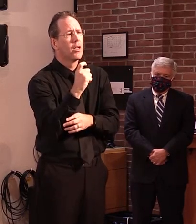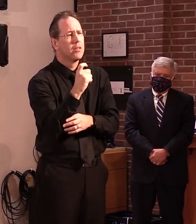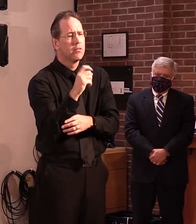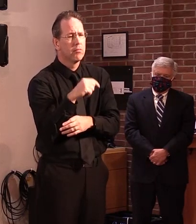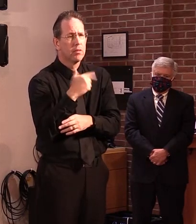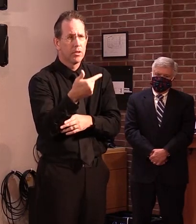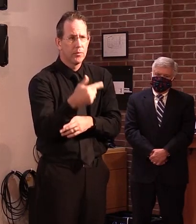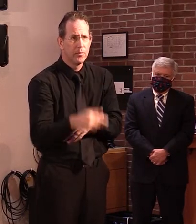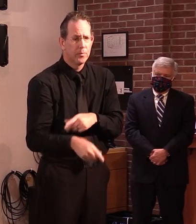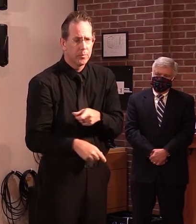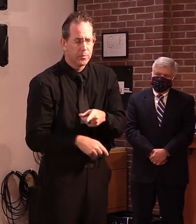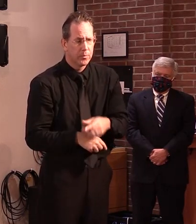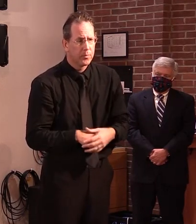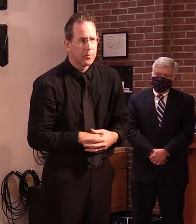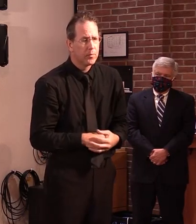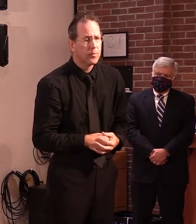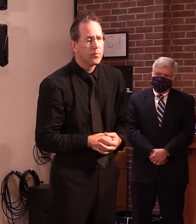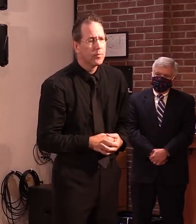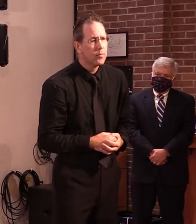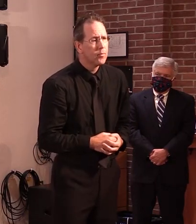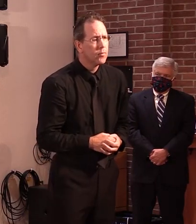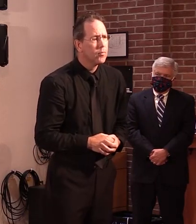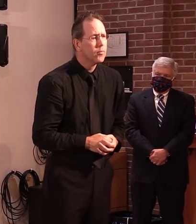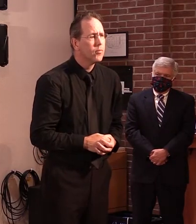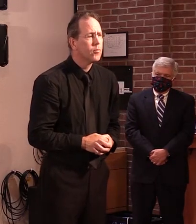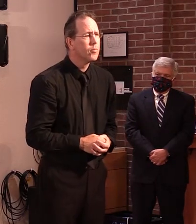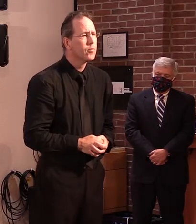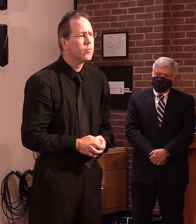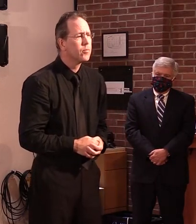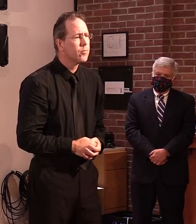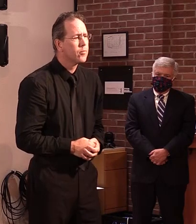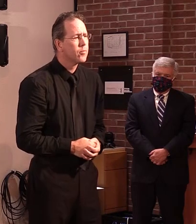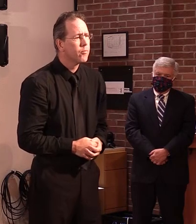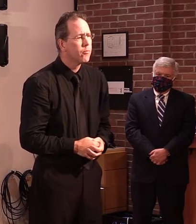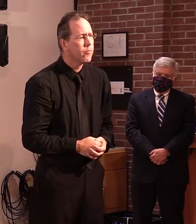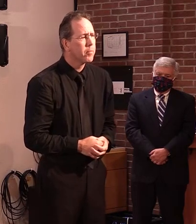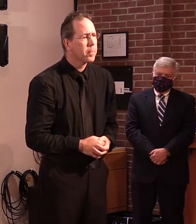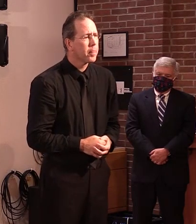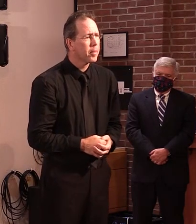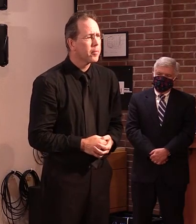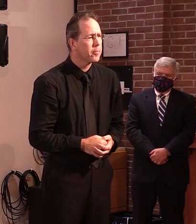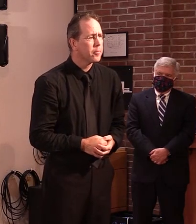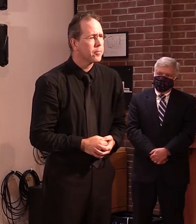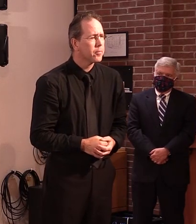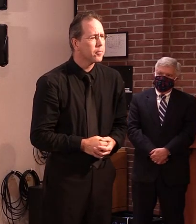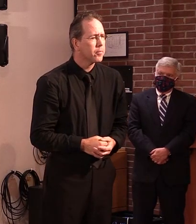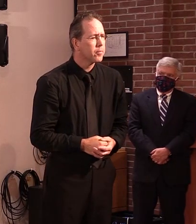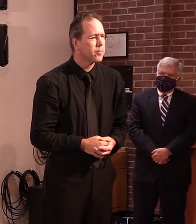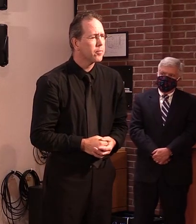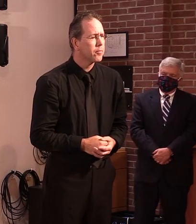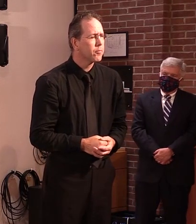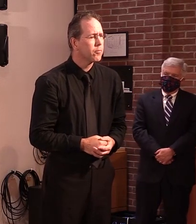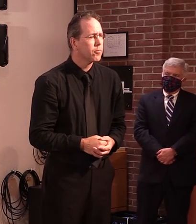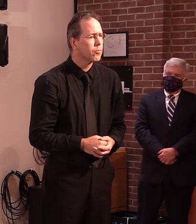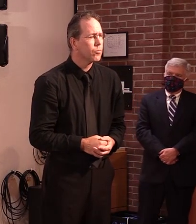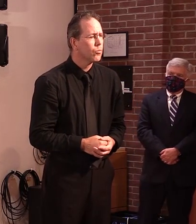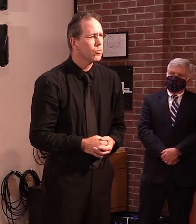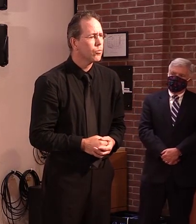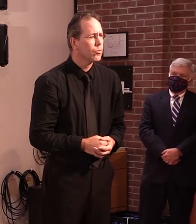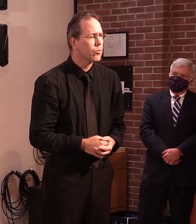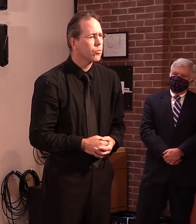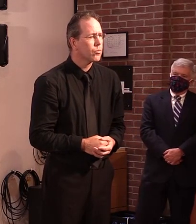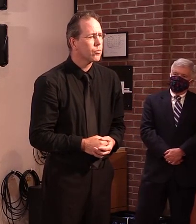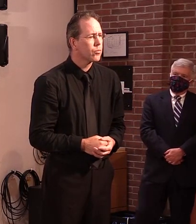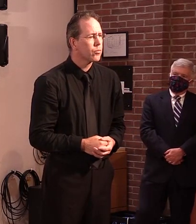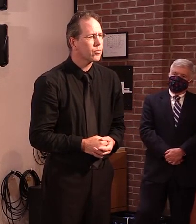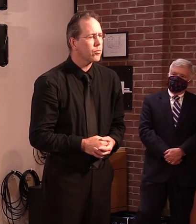Hi, a couple questions for the governor. Climate resolution bill. Are you going to veto, pass that your signature, sign it? I know the deadline on that one's coming up. Yeah,